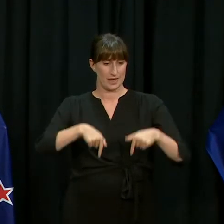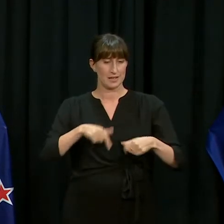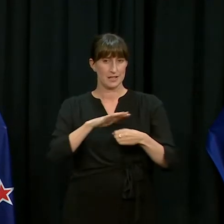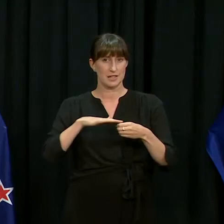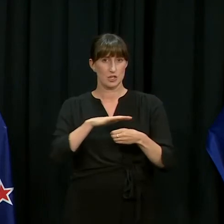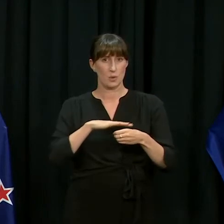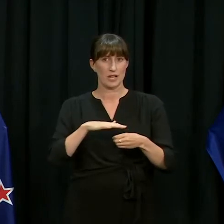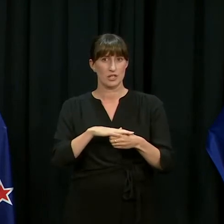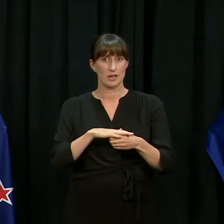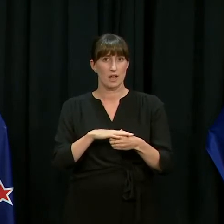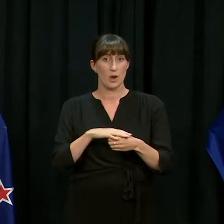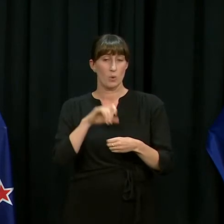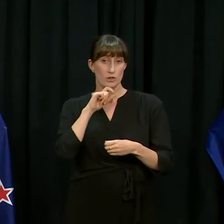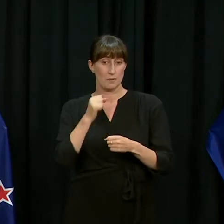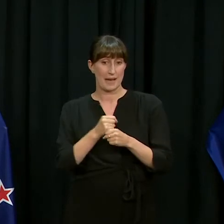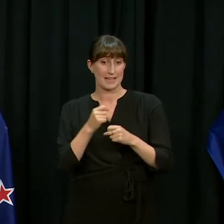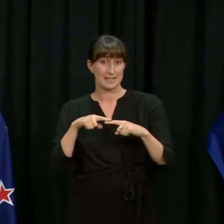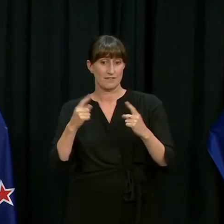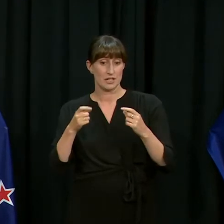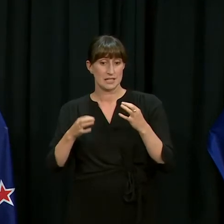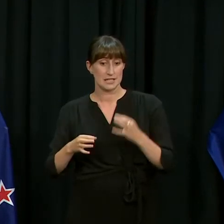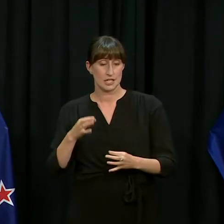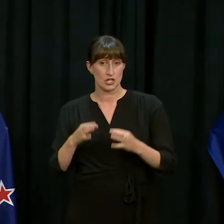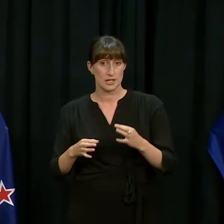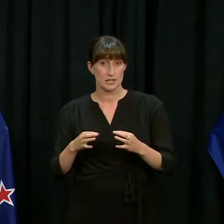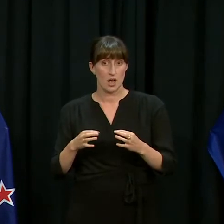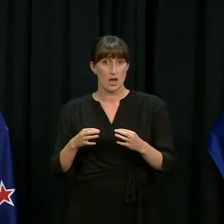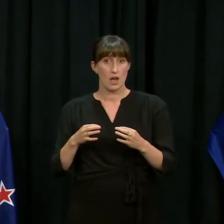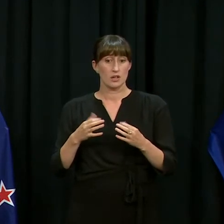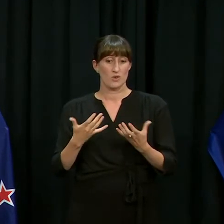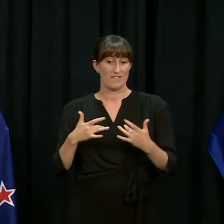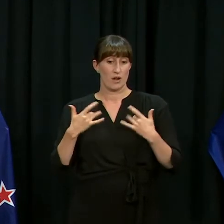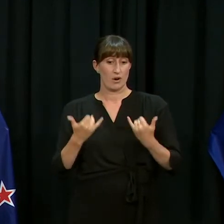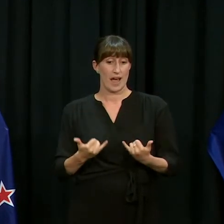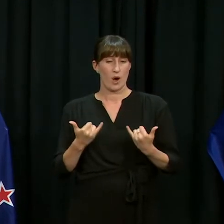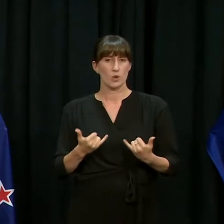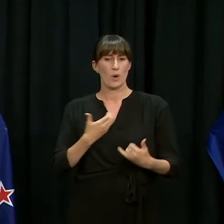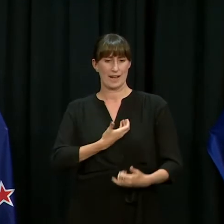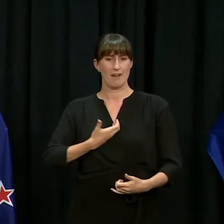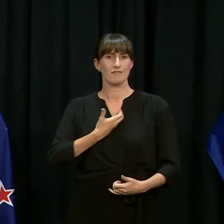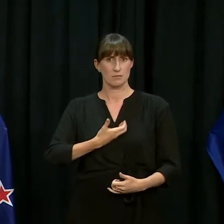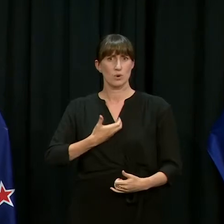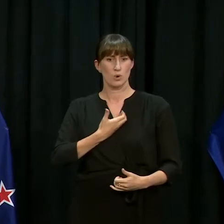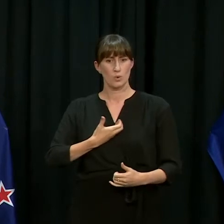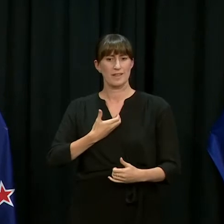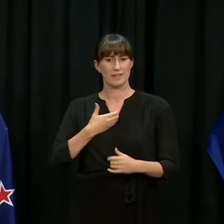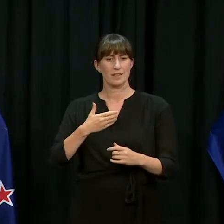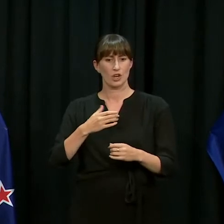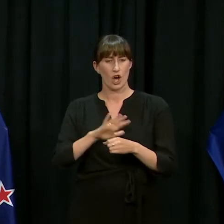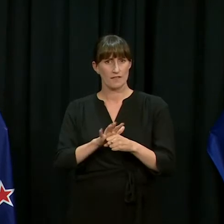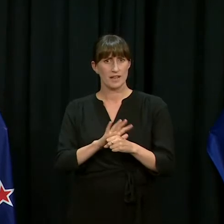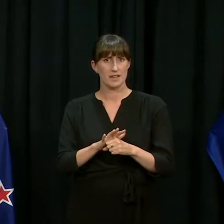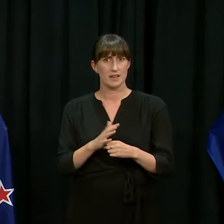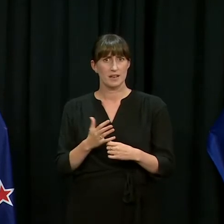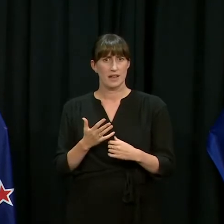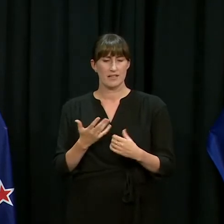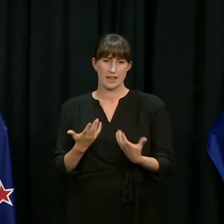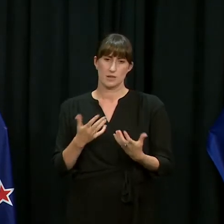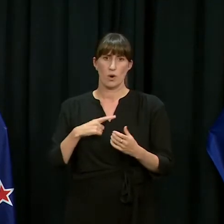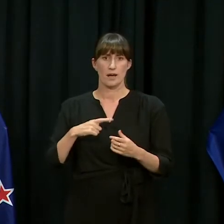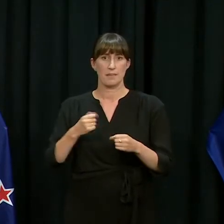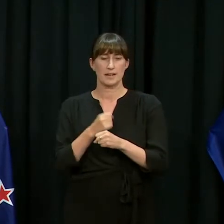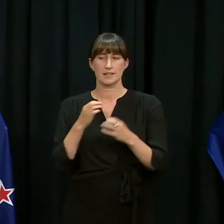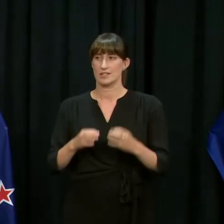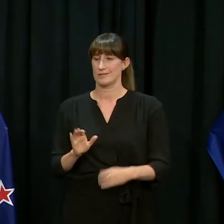more comfortable with the systems that manage it? I will never be comfortable with COVID-19. There is an indescribable